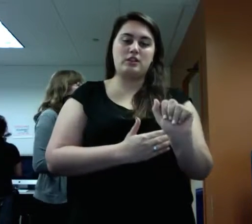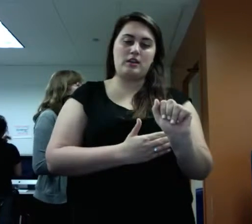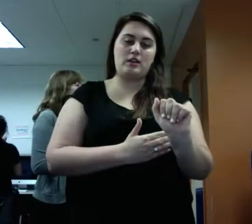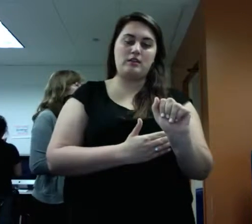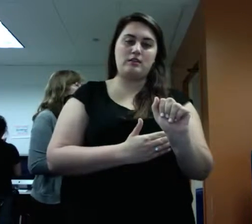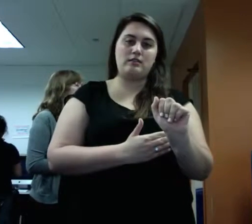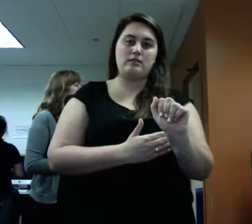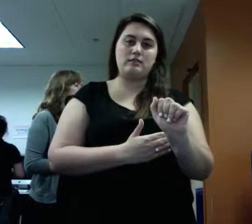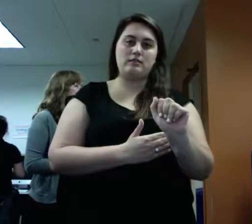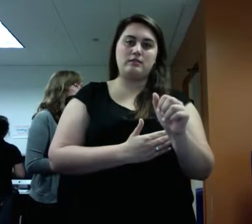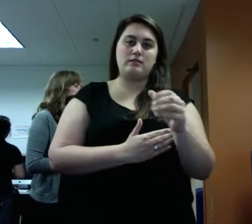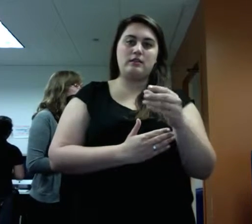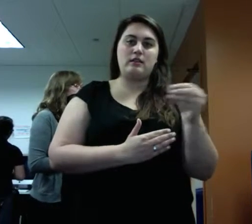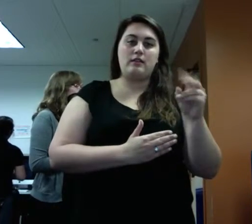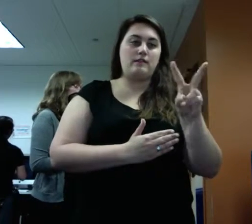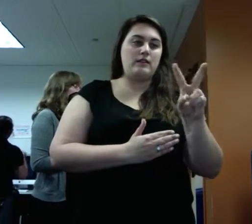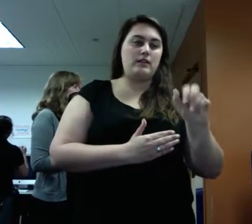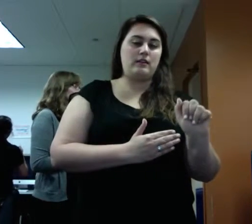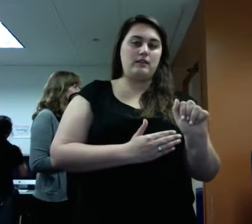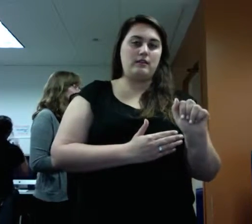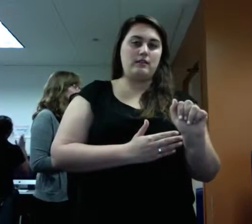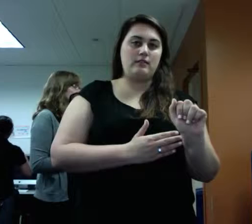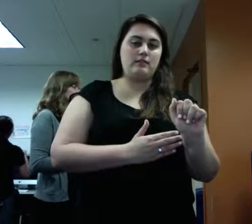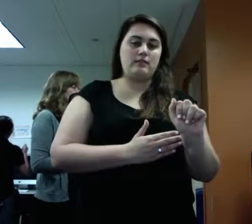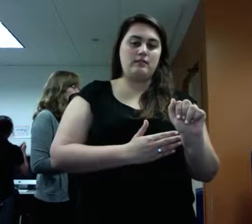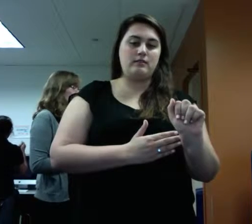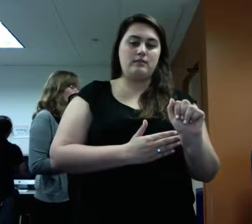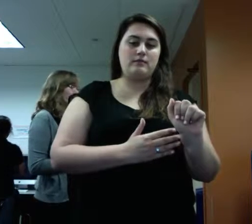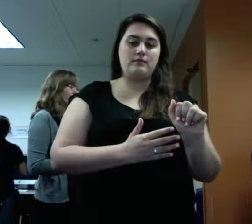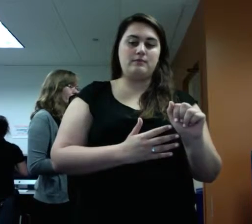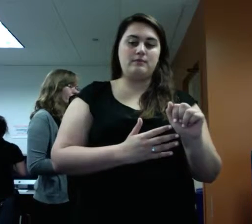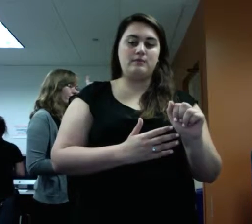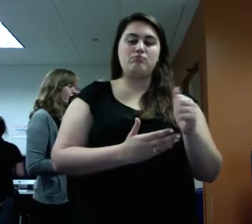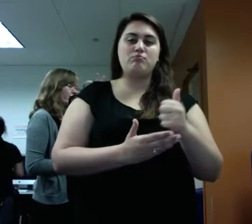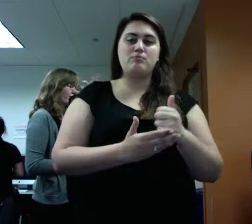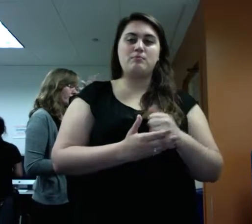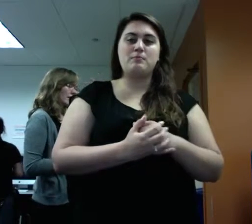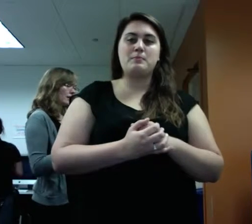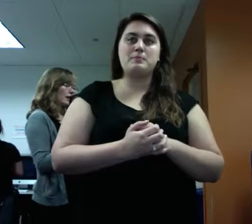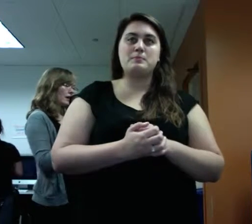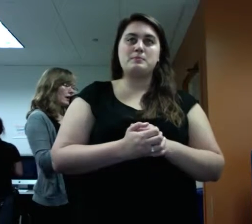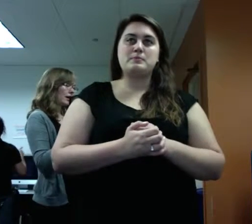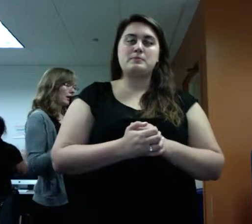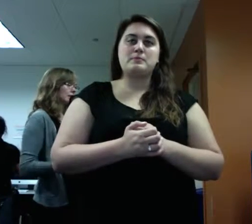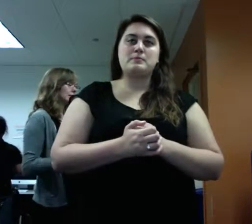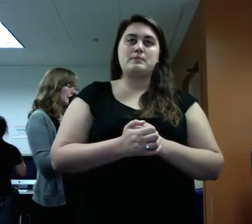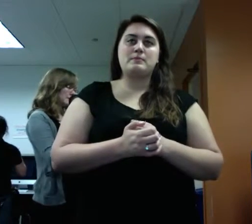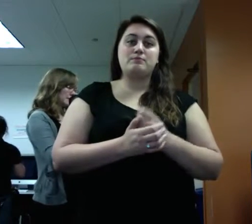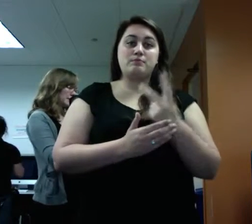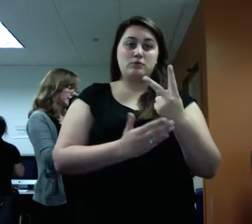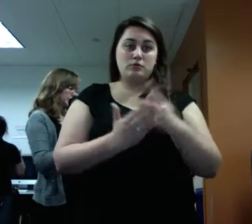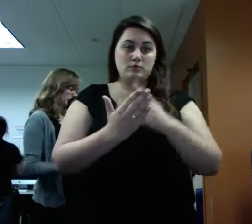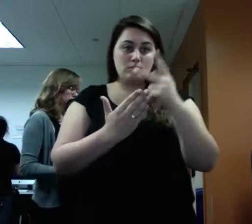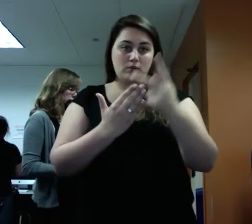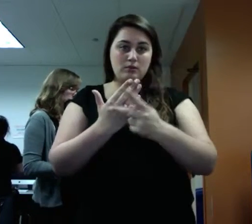Administration, and VA, Veterans Administration programs. These two programs